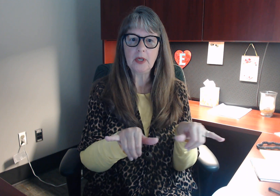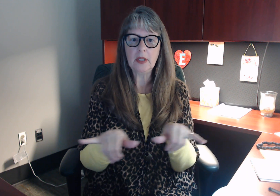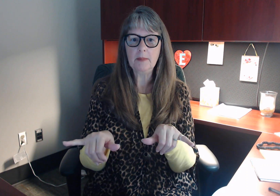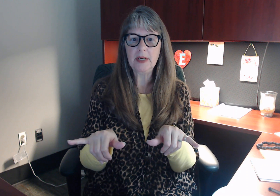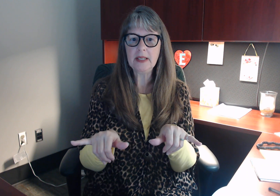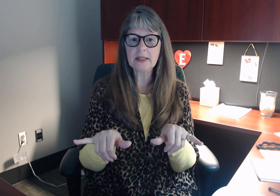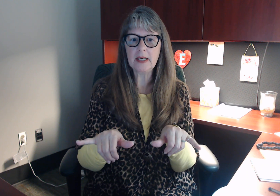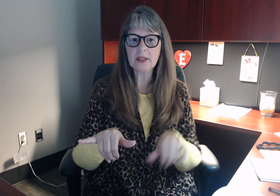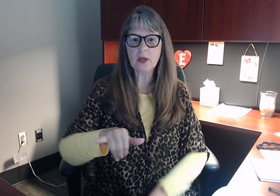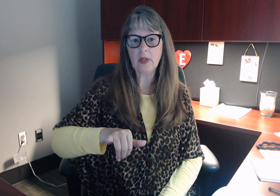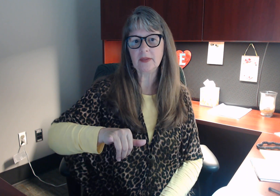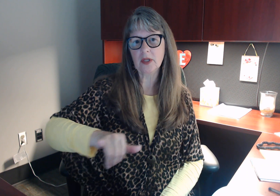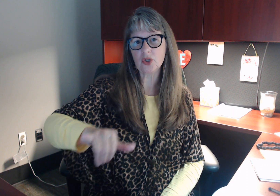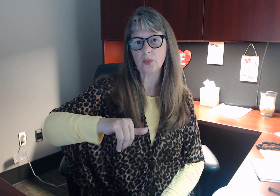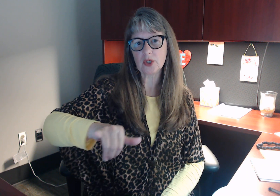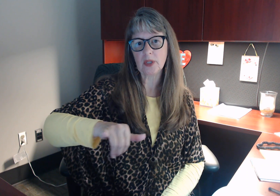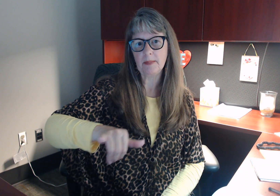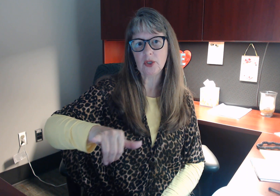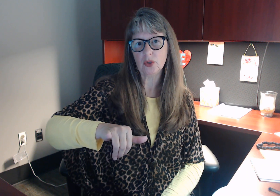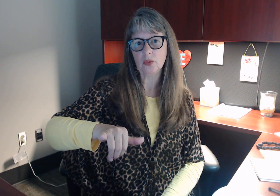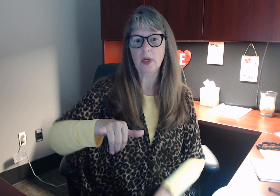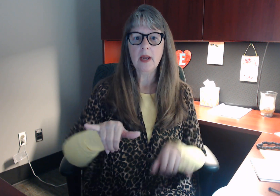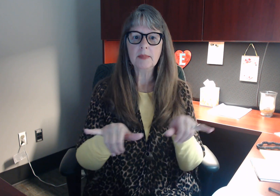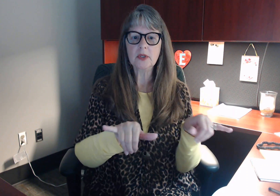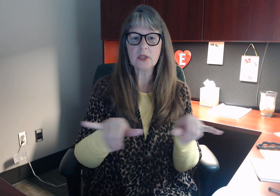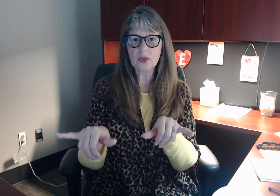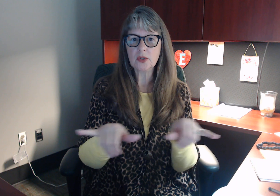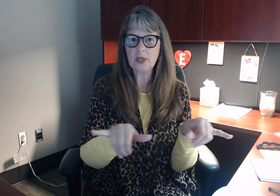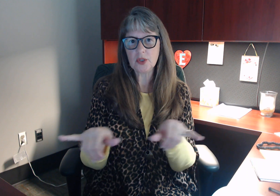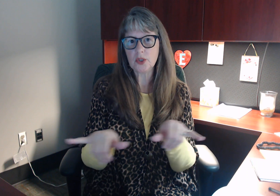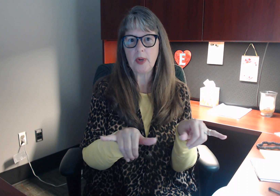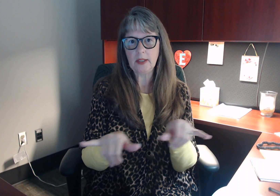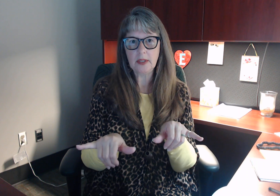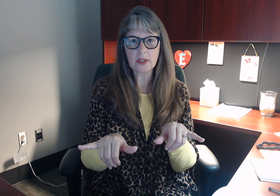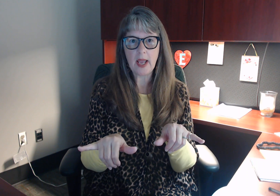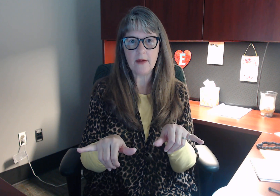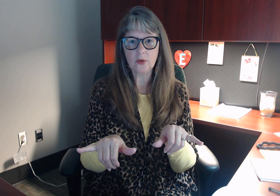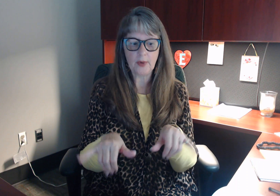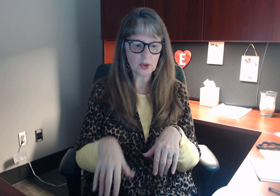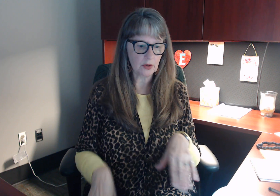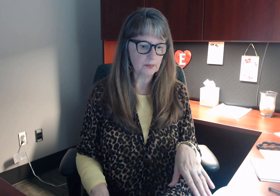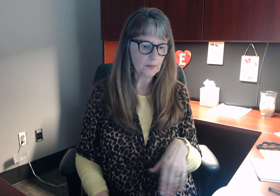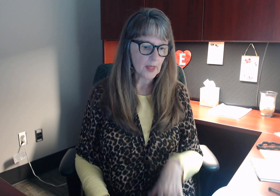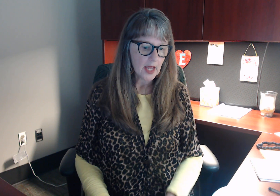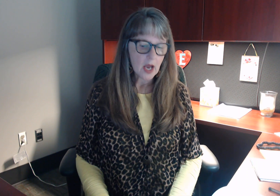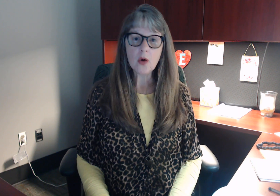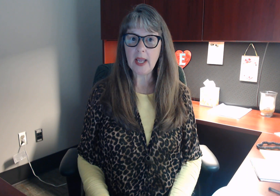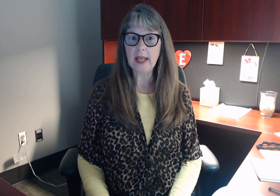But it doesn't go like, this is directional like me too, but stays this way. It doesn't have a directional. Okay,